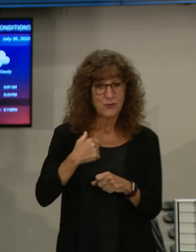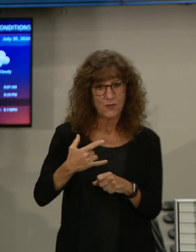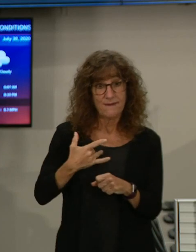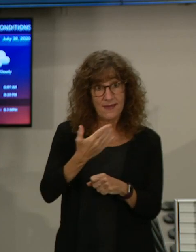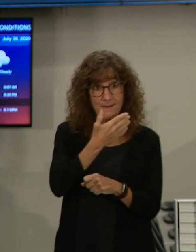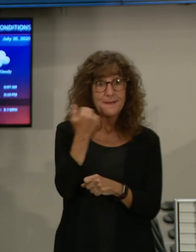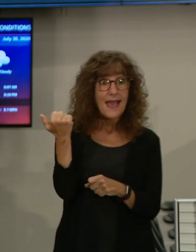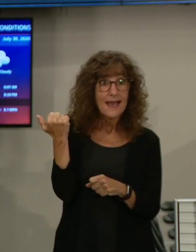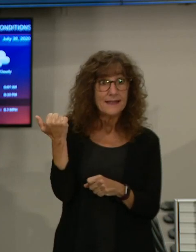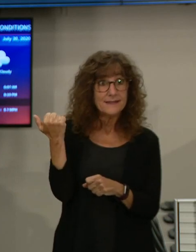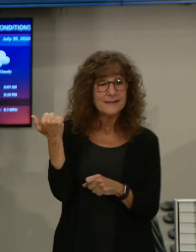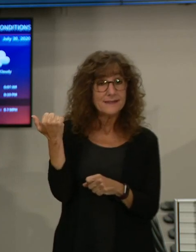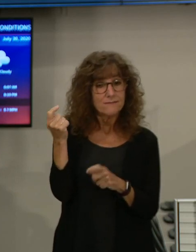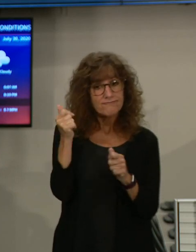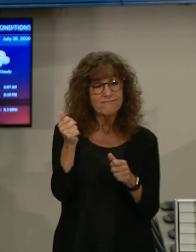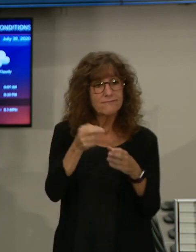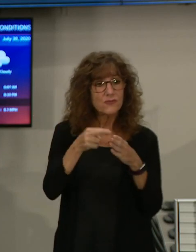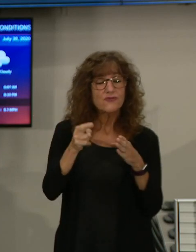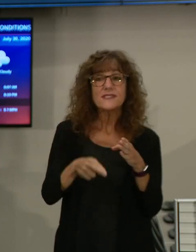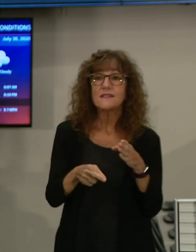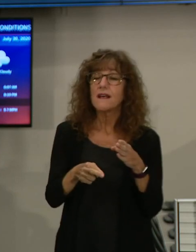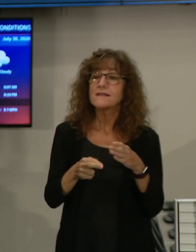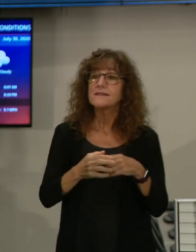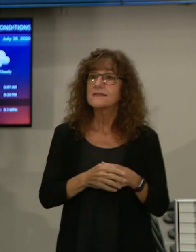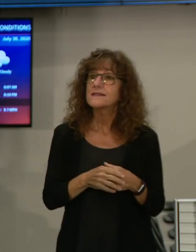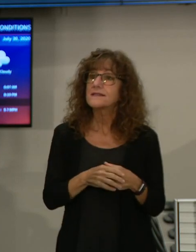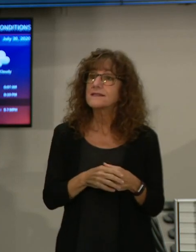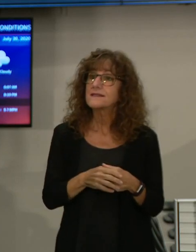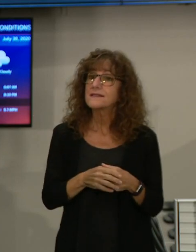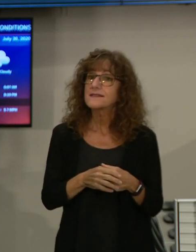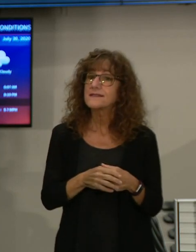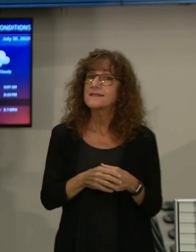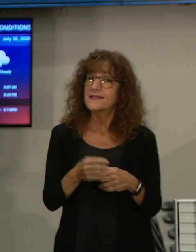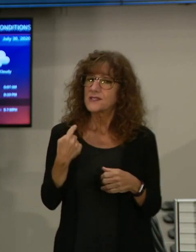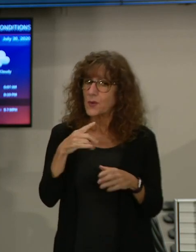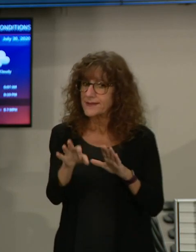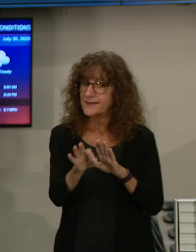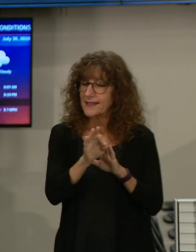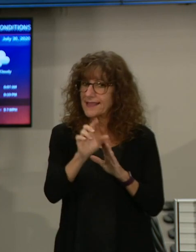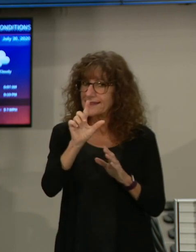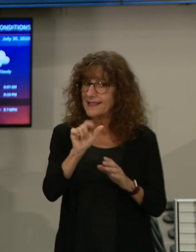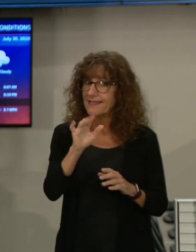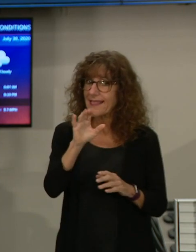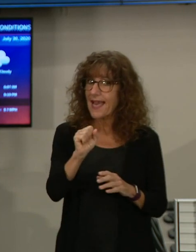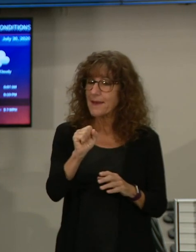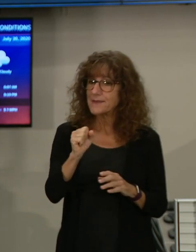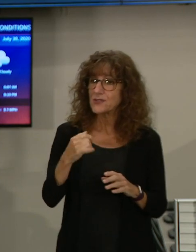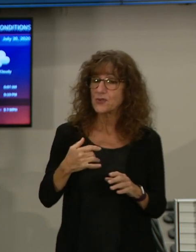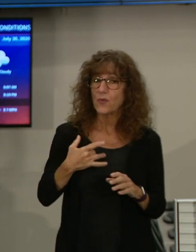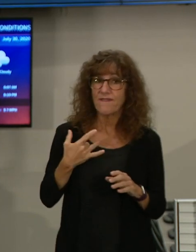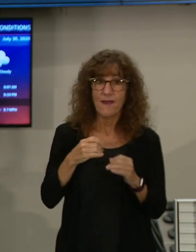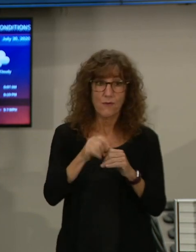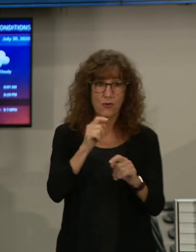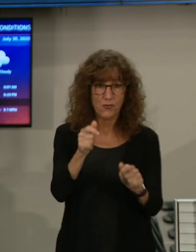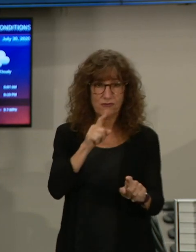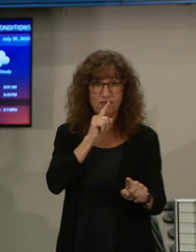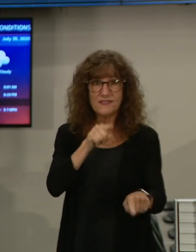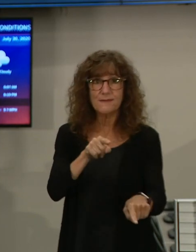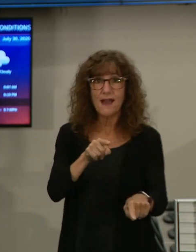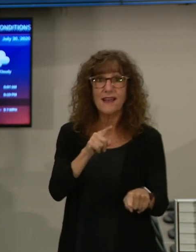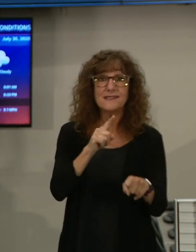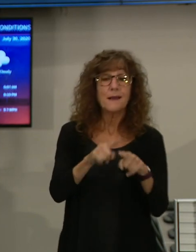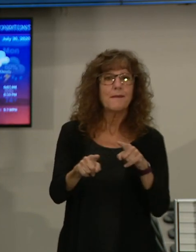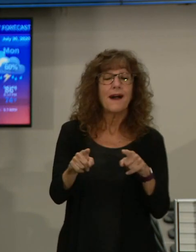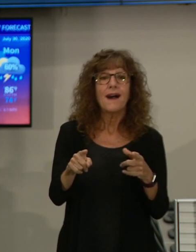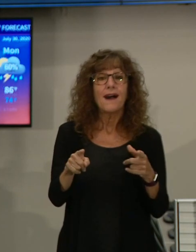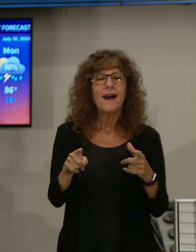best for us, and so that's what we do. We're selecting labs that we think are responsive, but in terms of